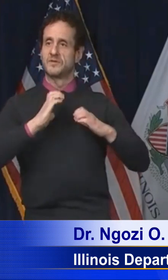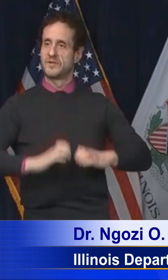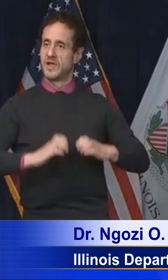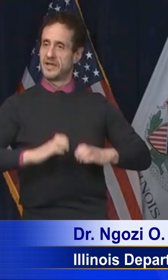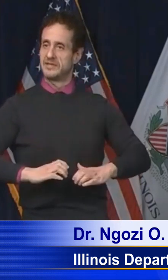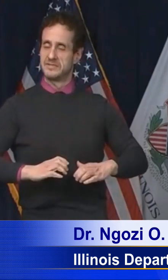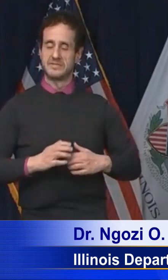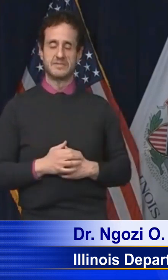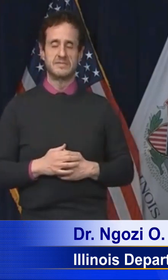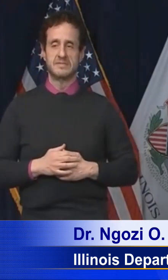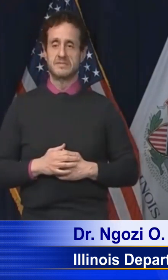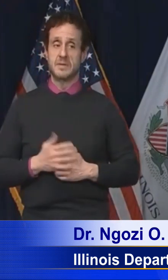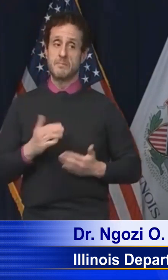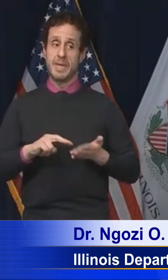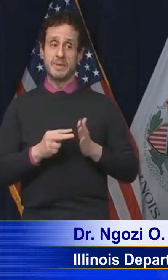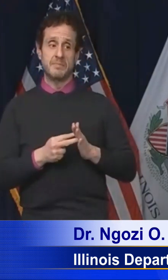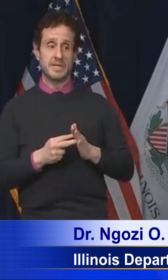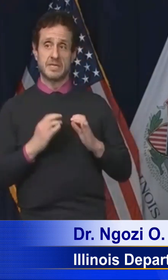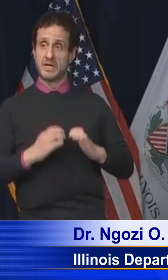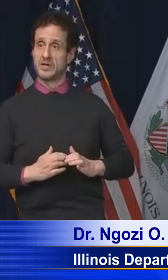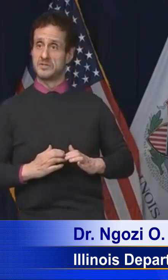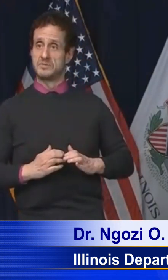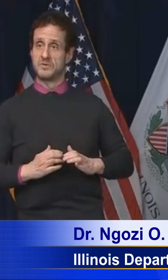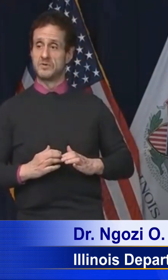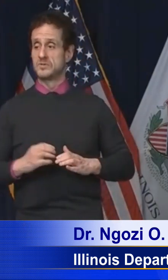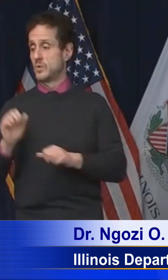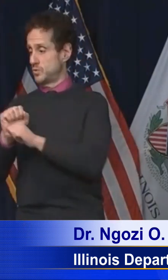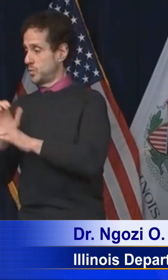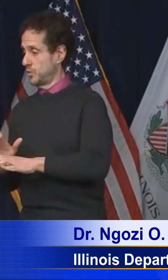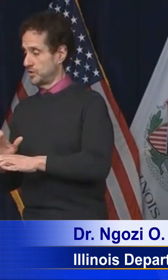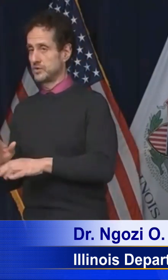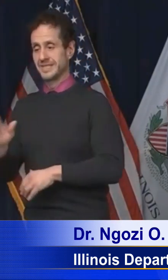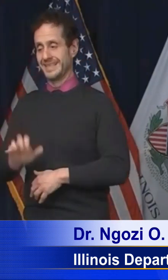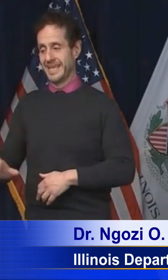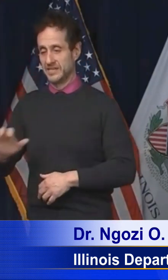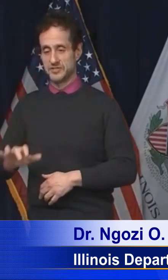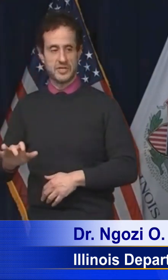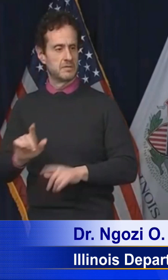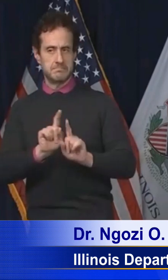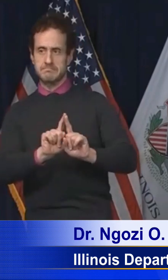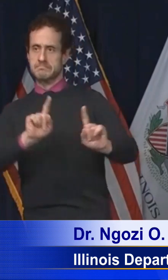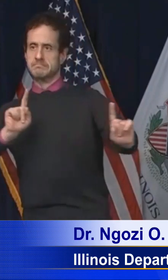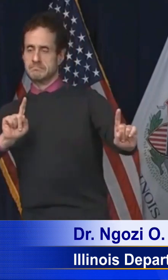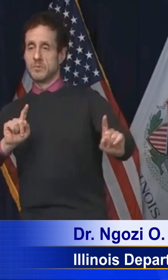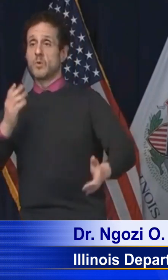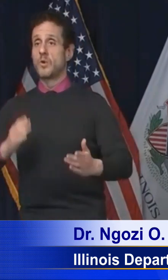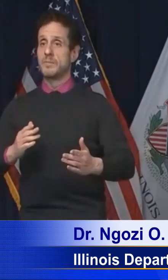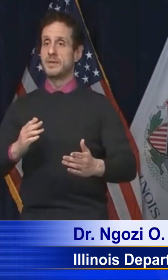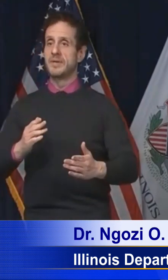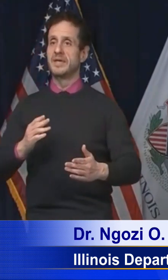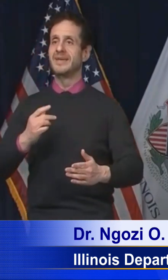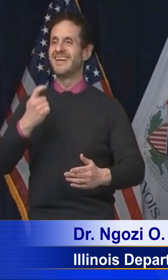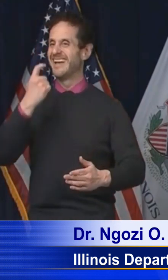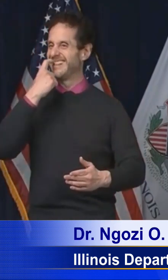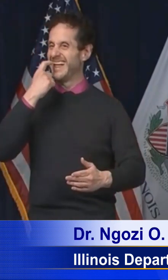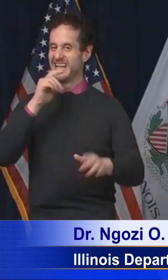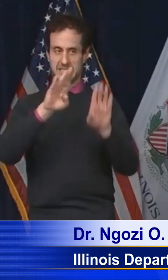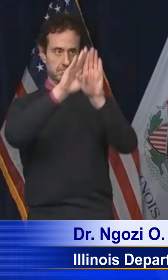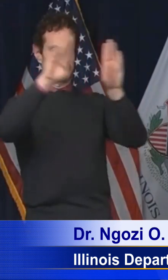That might mean keeping customers at least 6 feet away from the cashiers, or if plexiglass can be